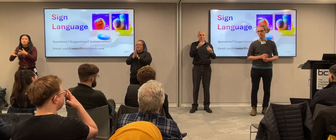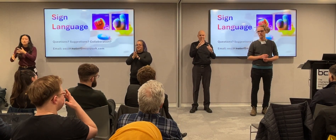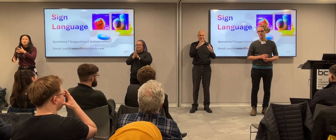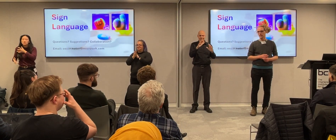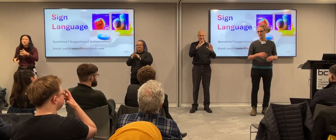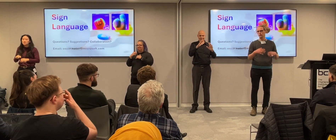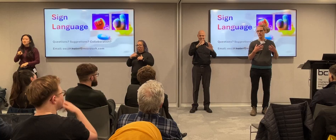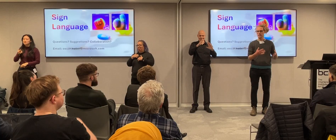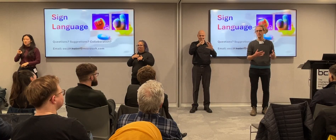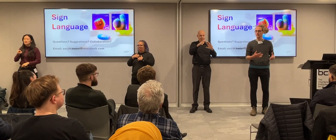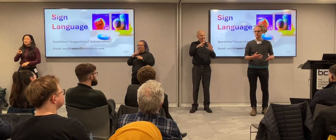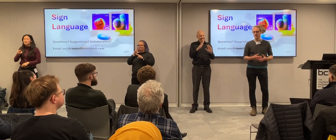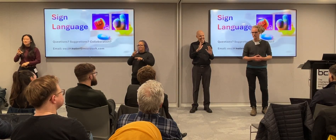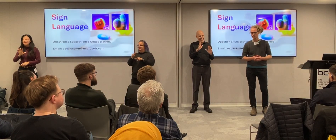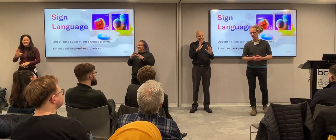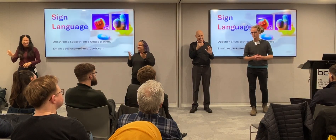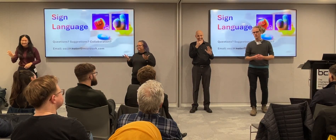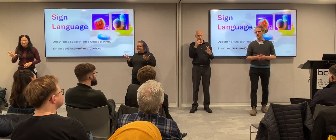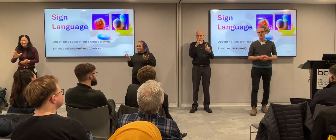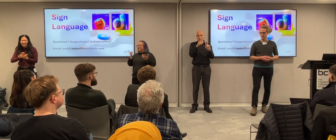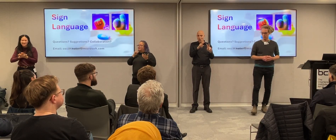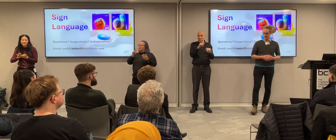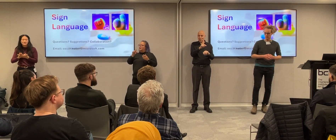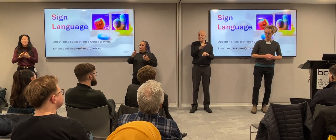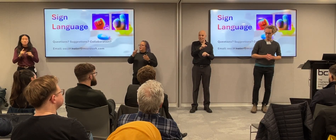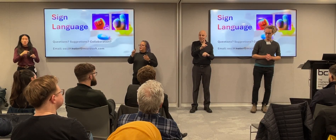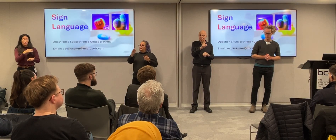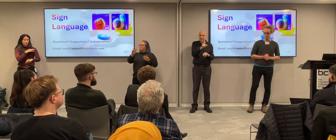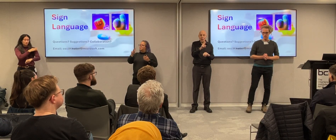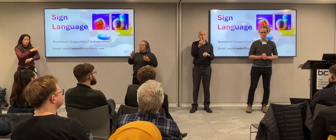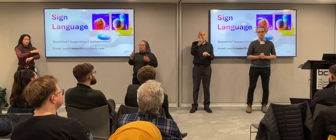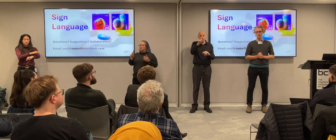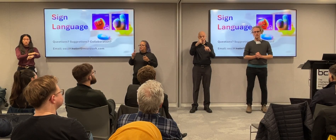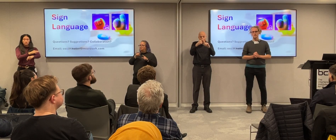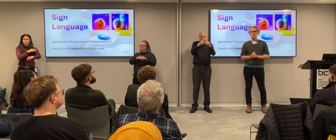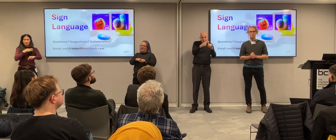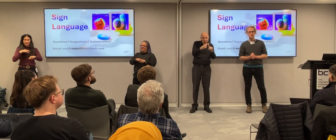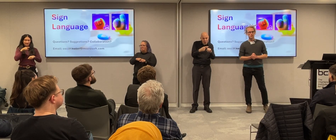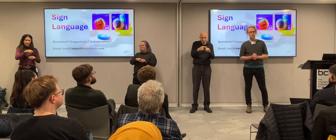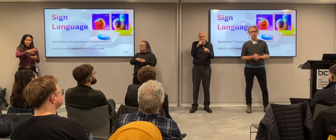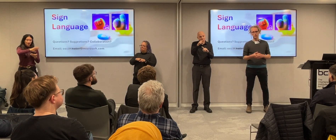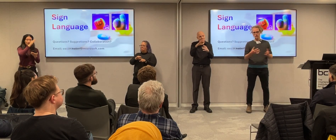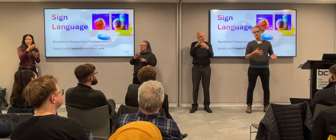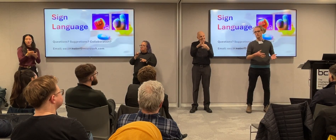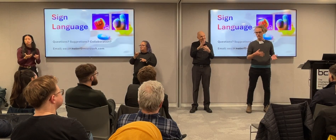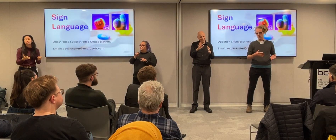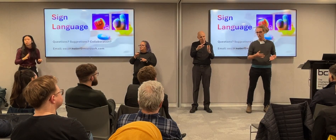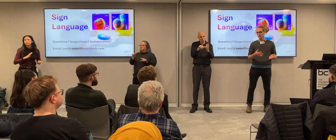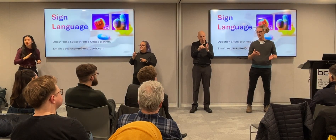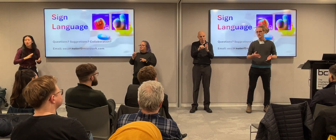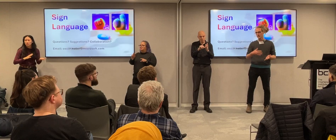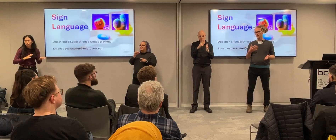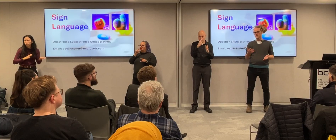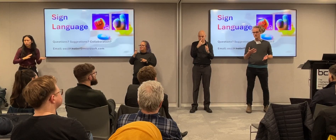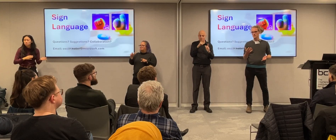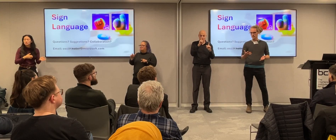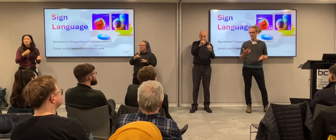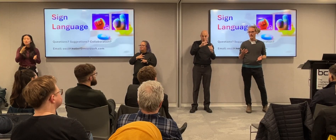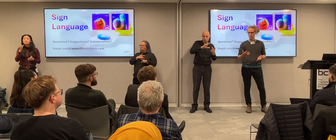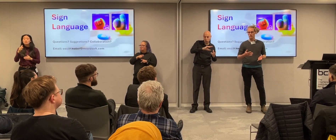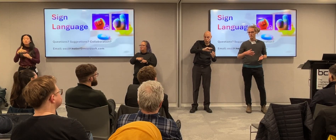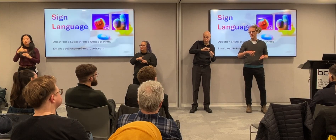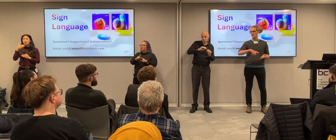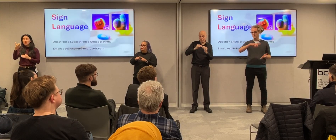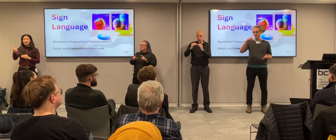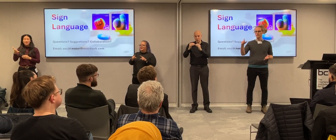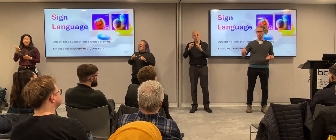pleasant. I think for the landmark tracking itself, jitter does not play a big role for us. For the reconstruction, obviously, yeah, it's a chicken and